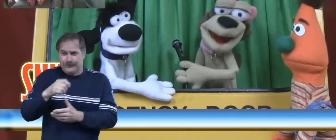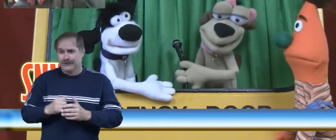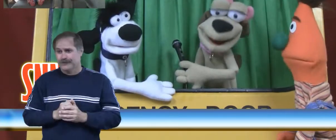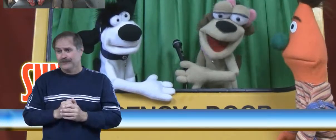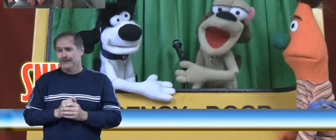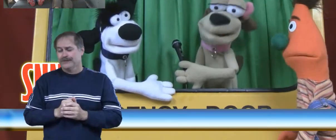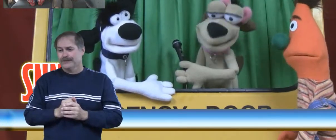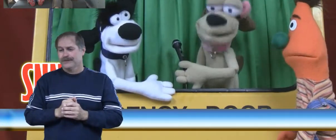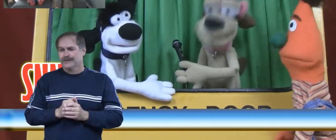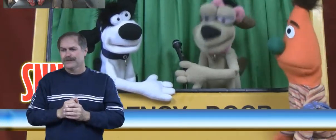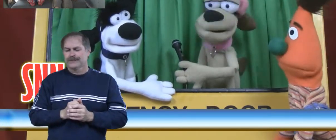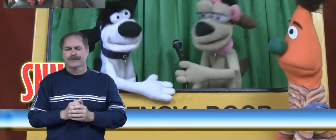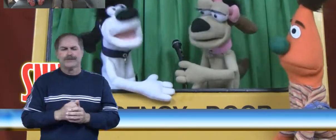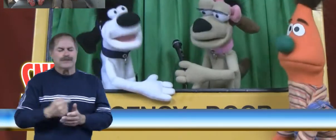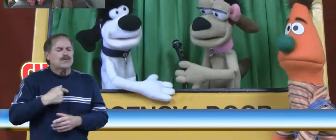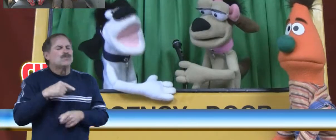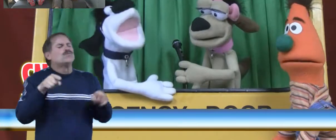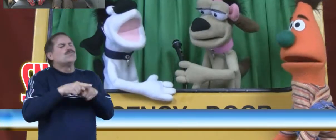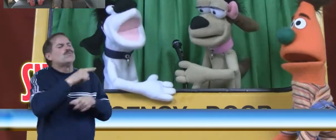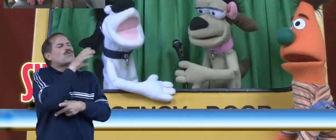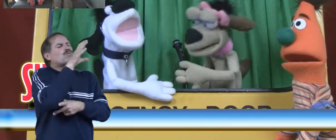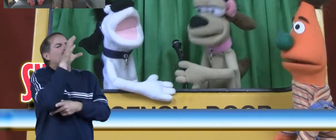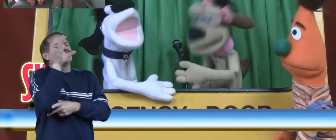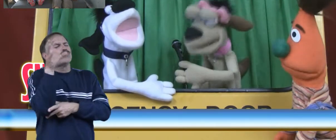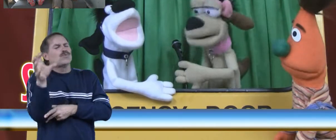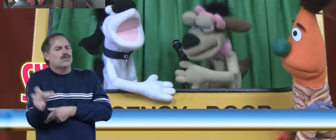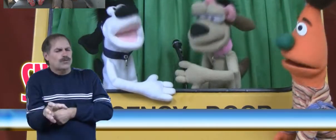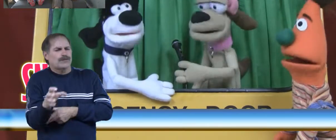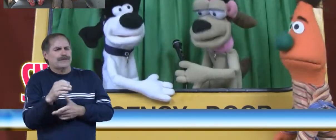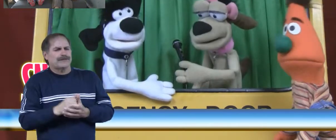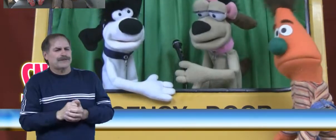new school bus riders. Me too!